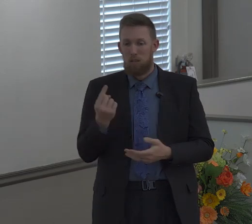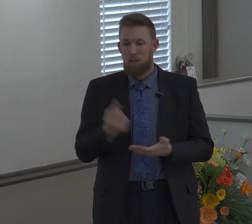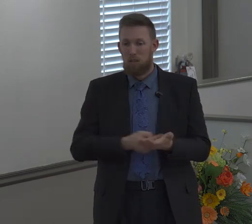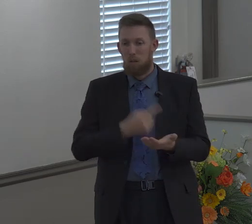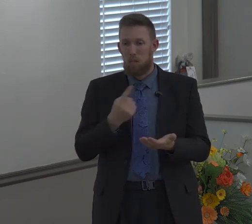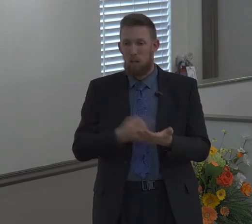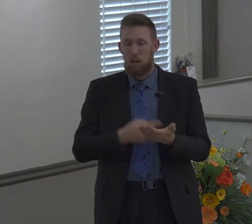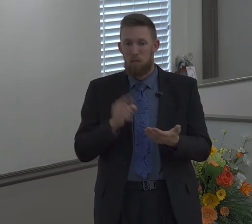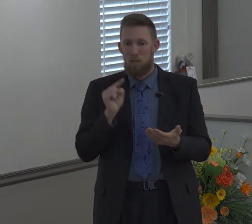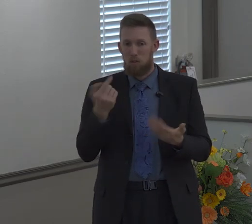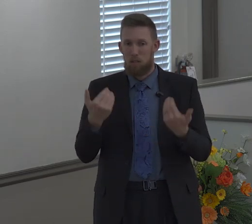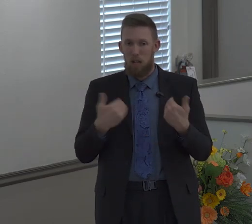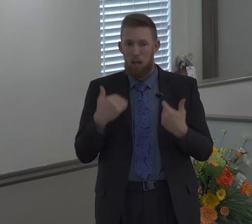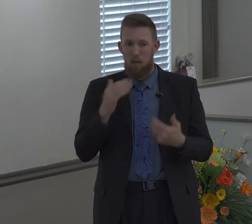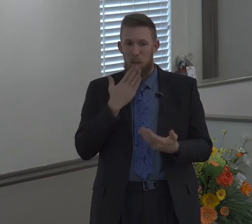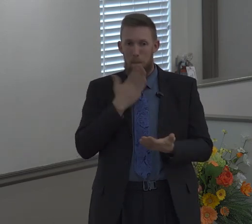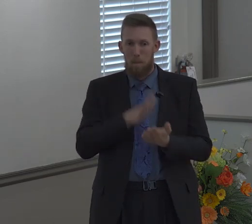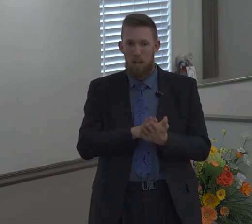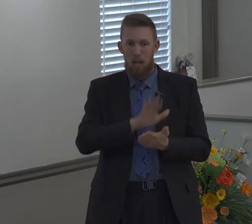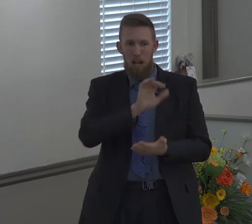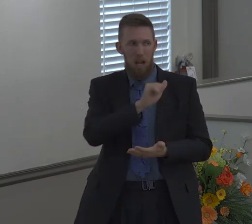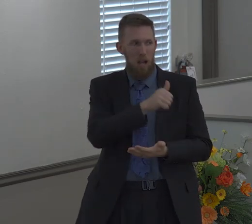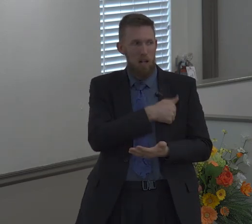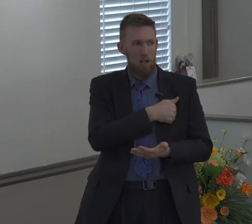a bad attitude.